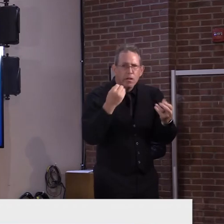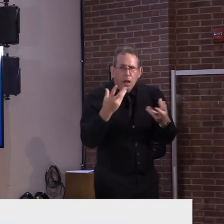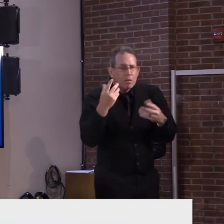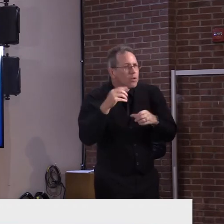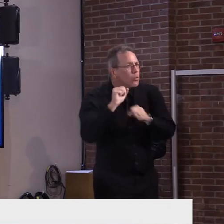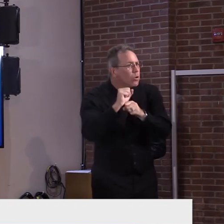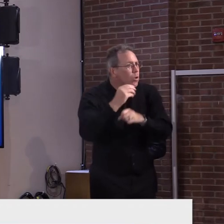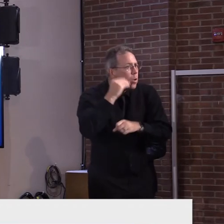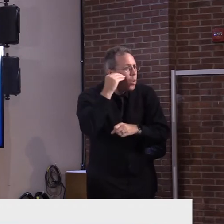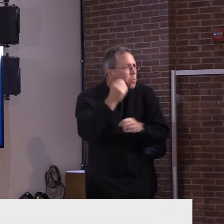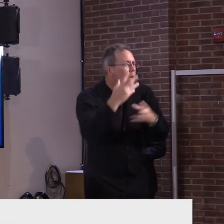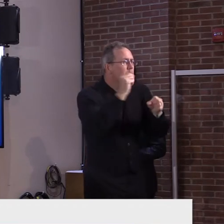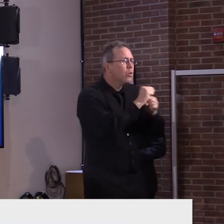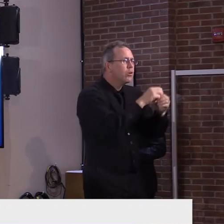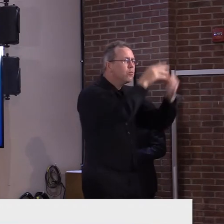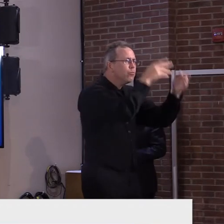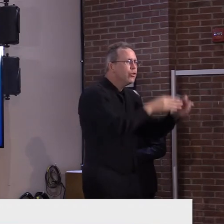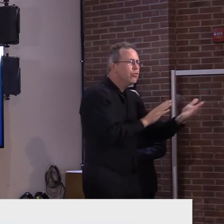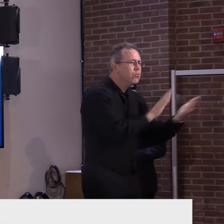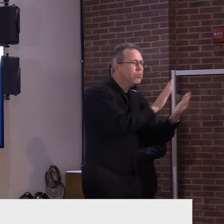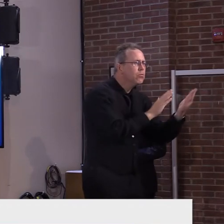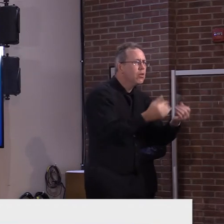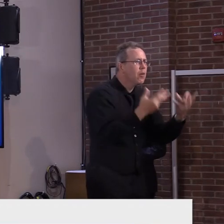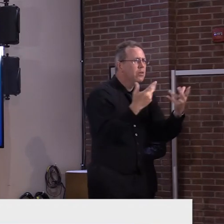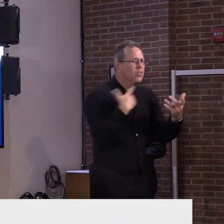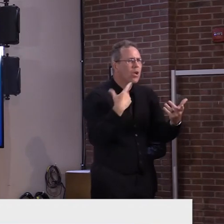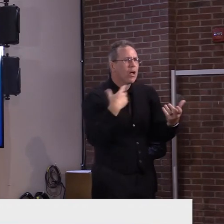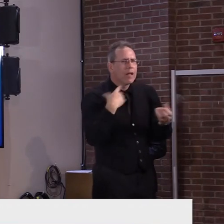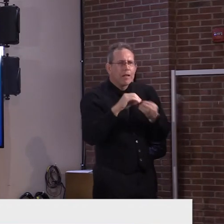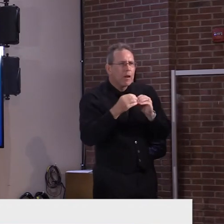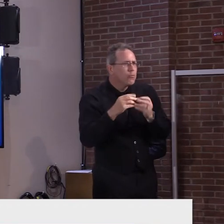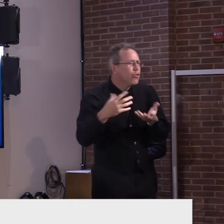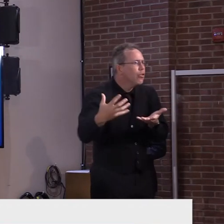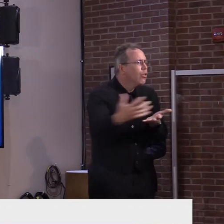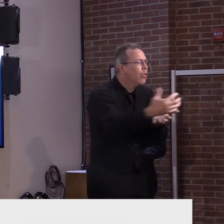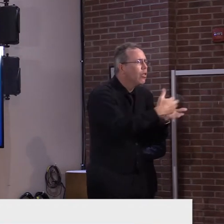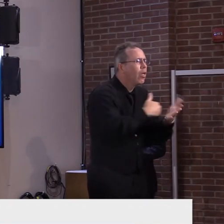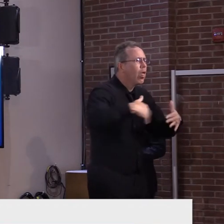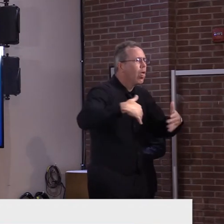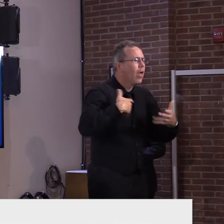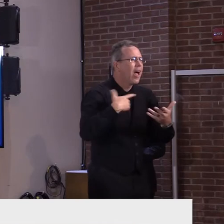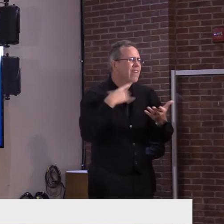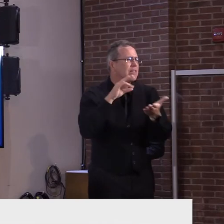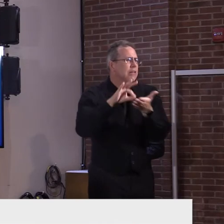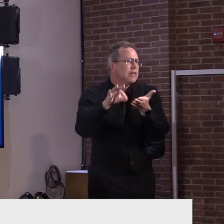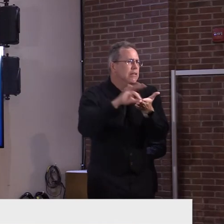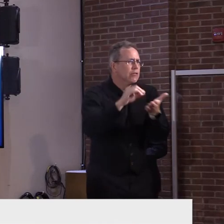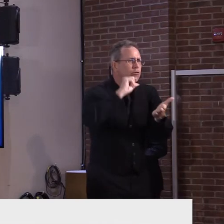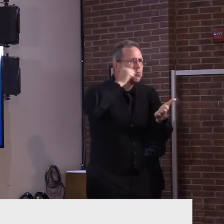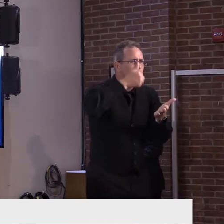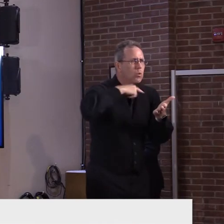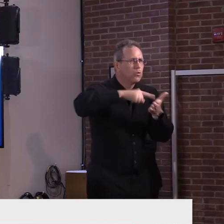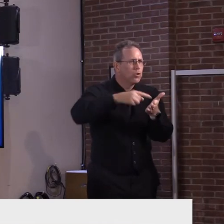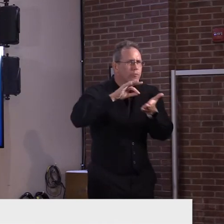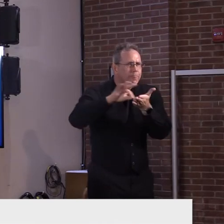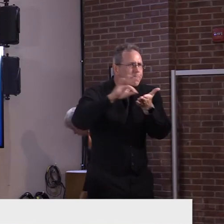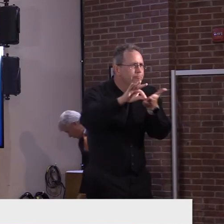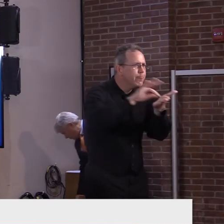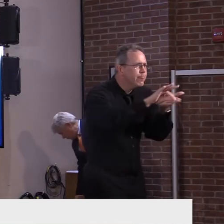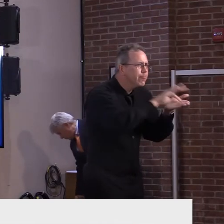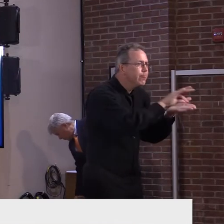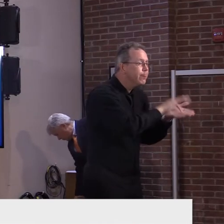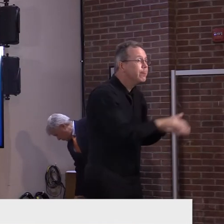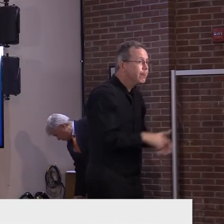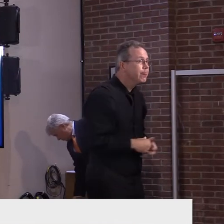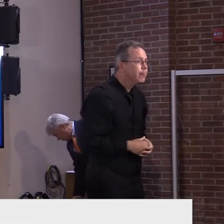department level. Got it. And then finally, a question for Commissioner Pichek, if I might. Could you please explain more about